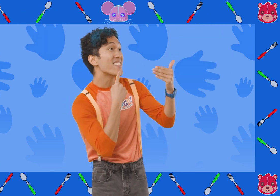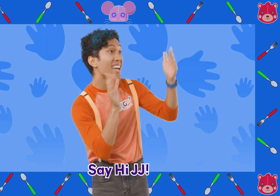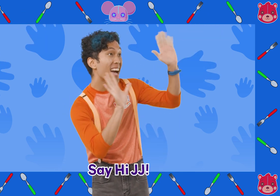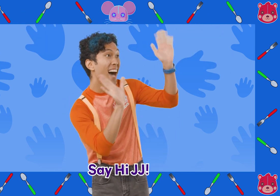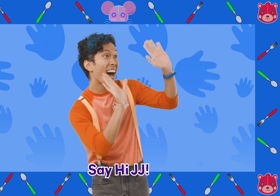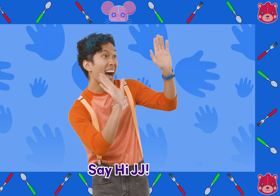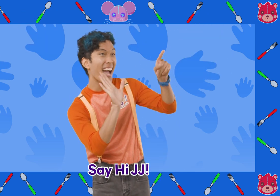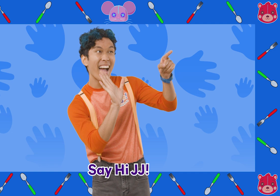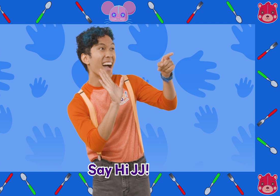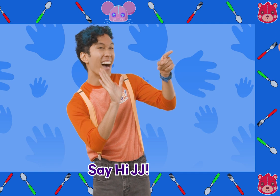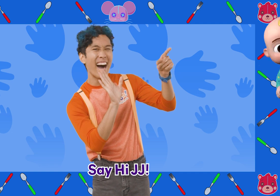Say hi, JJ.